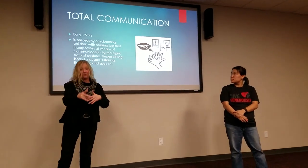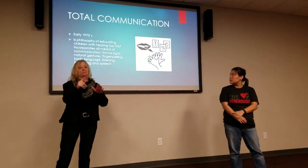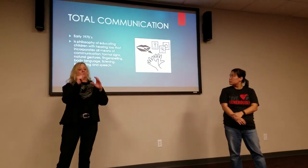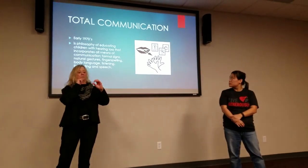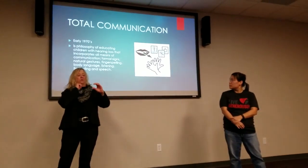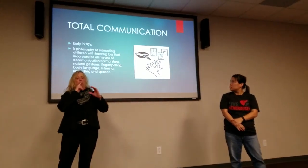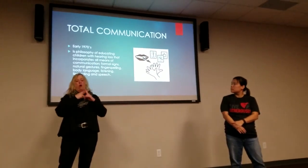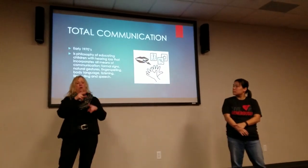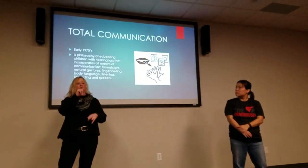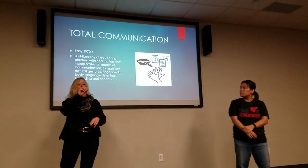So...